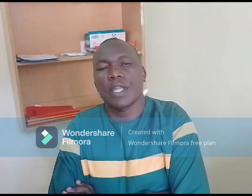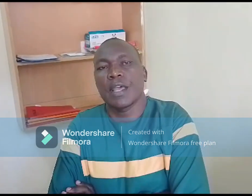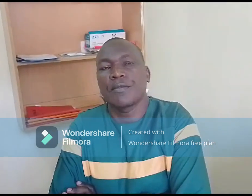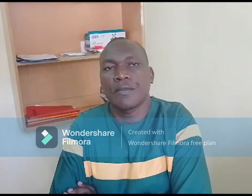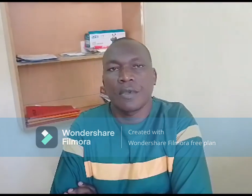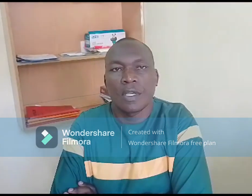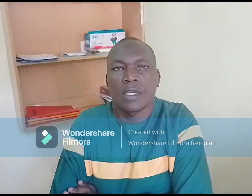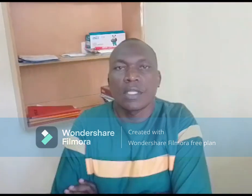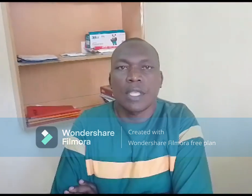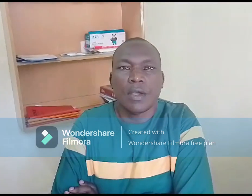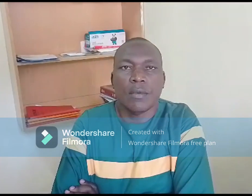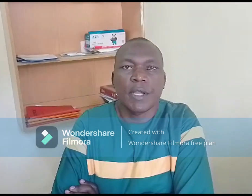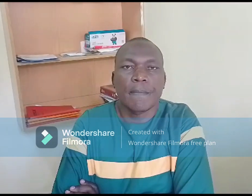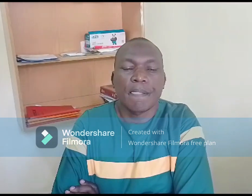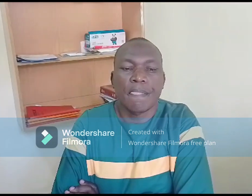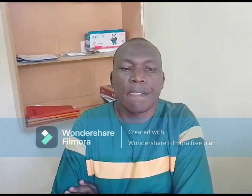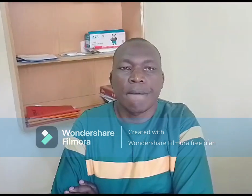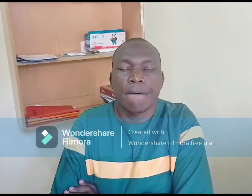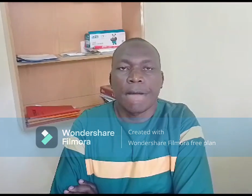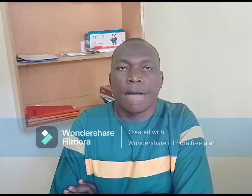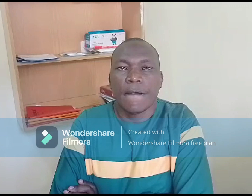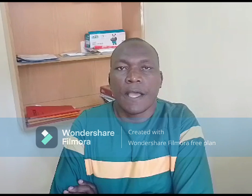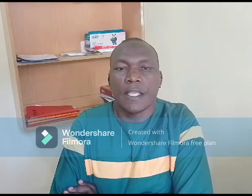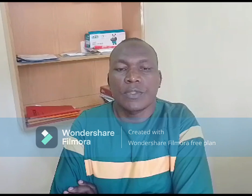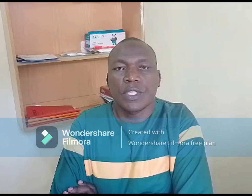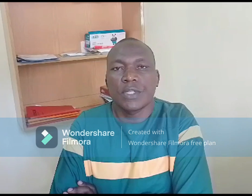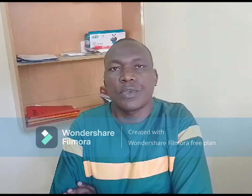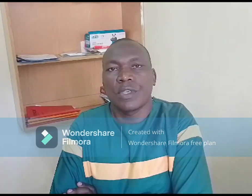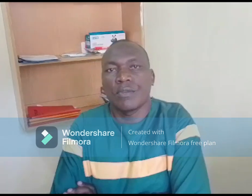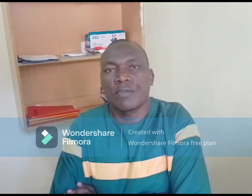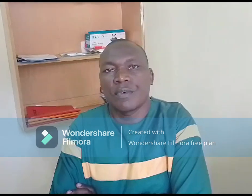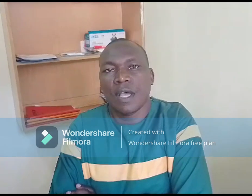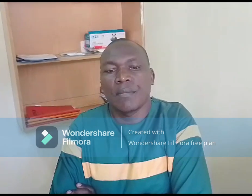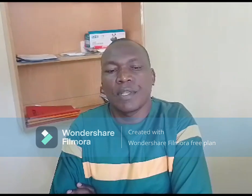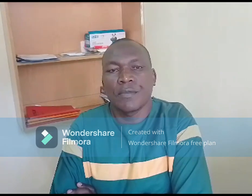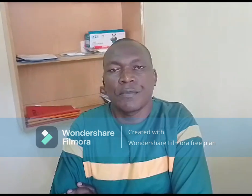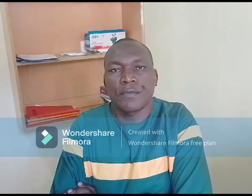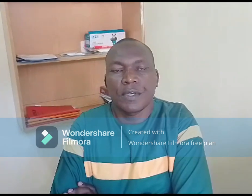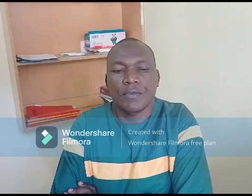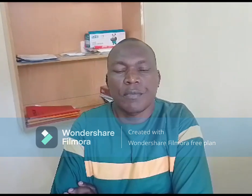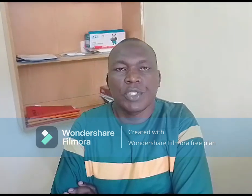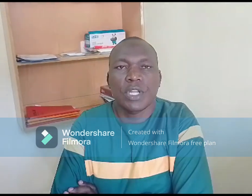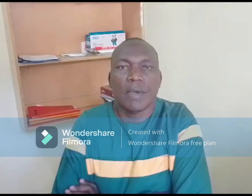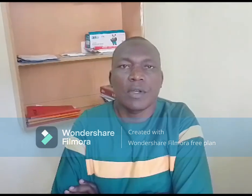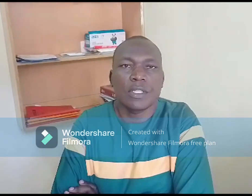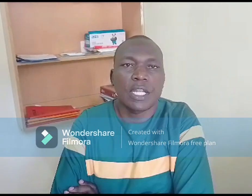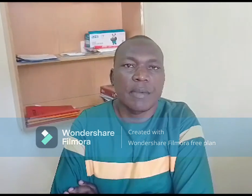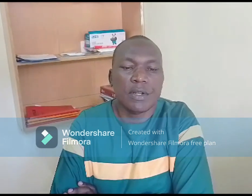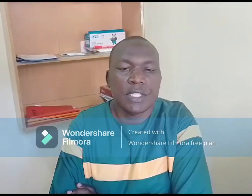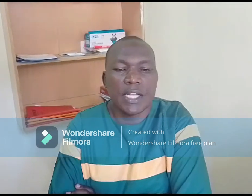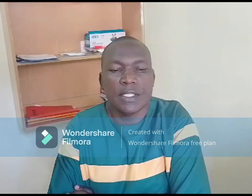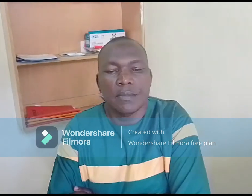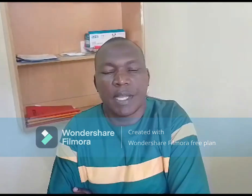Deaf, Nyang'oma. I just wanted to give a brief information about the Liberal Studies